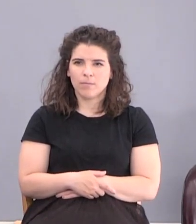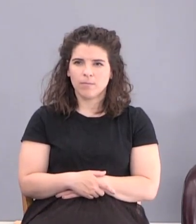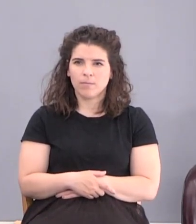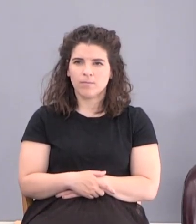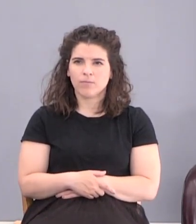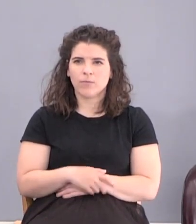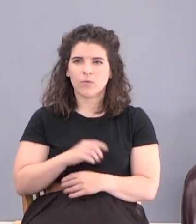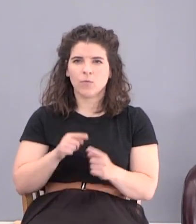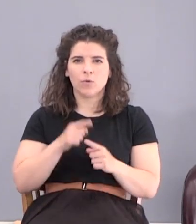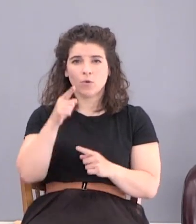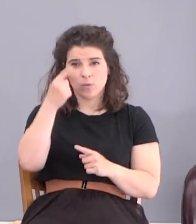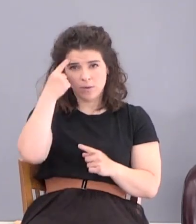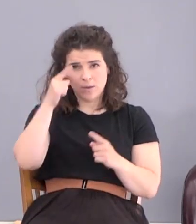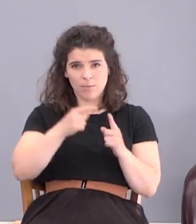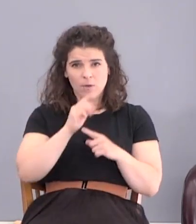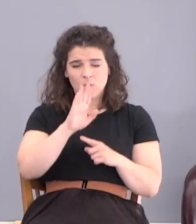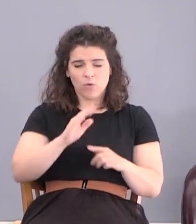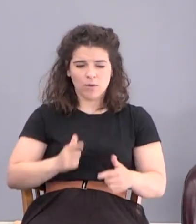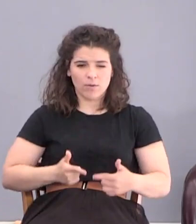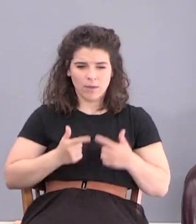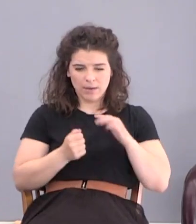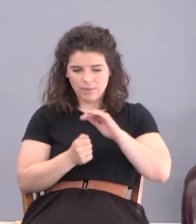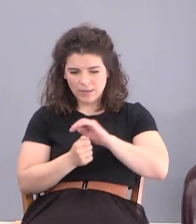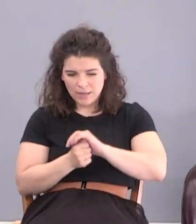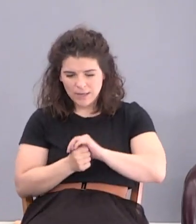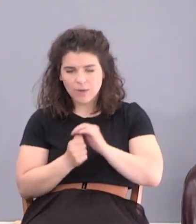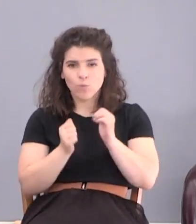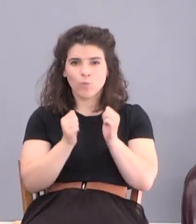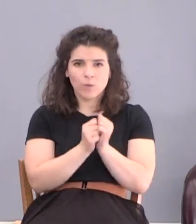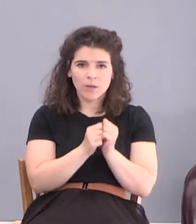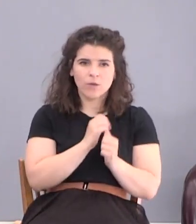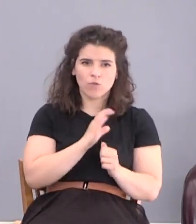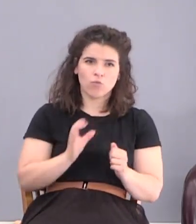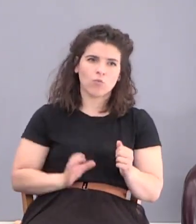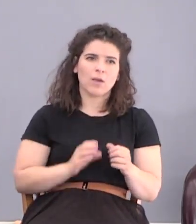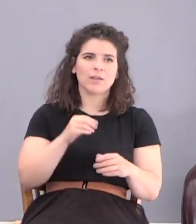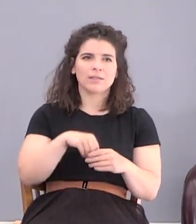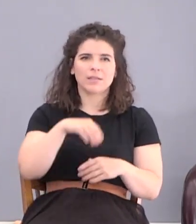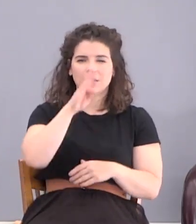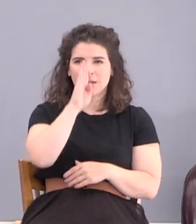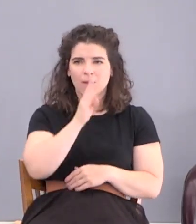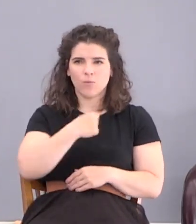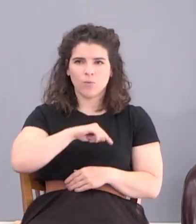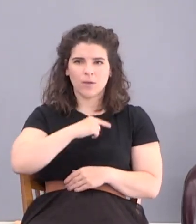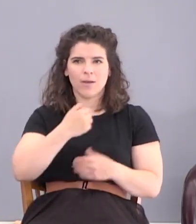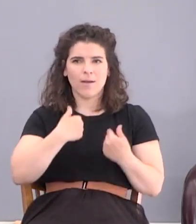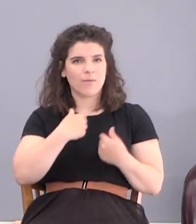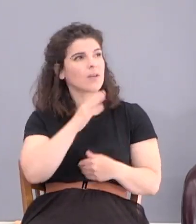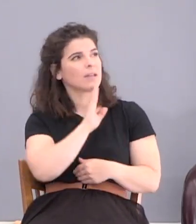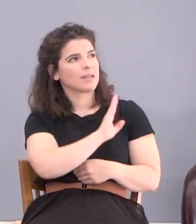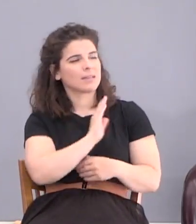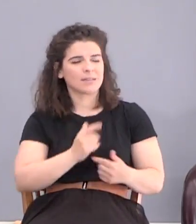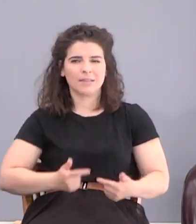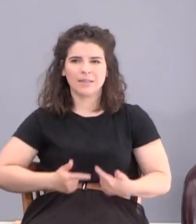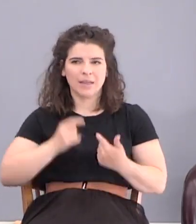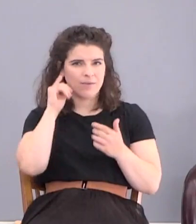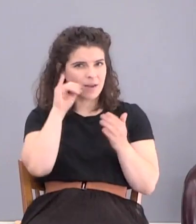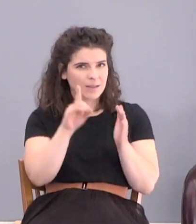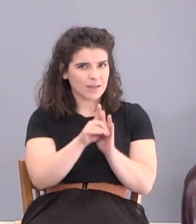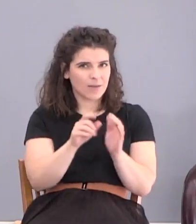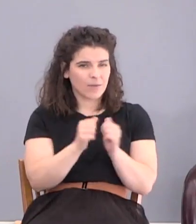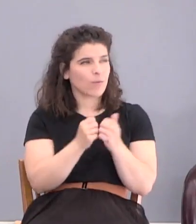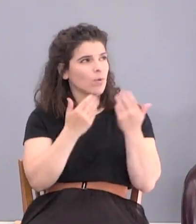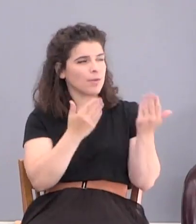So when you think about your life being hid in Christ, or hid with Christ in God, we have his life. We're identified with him in